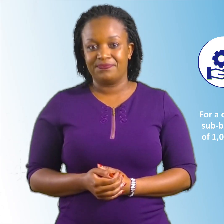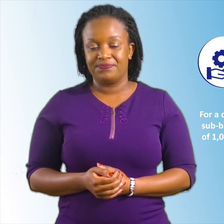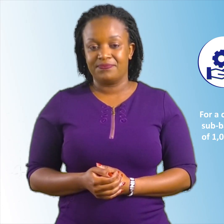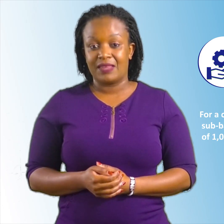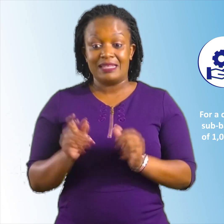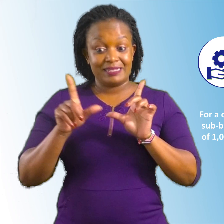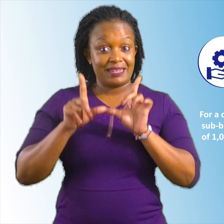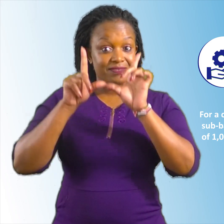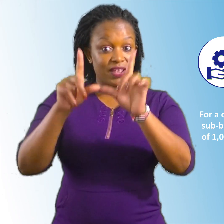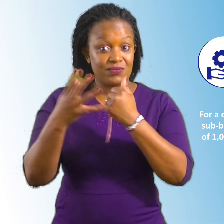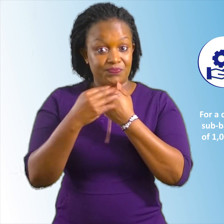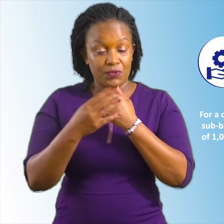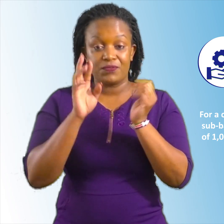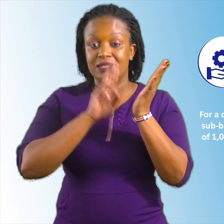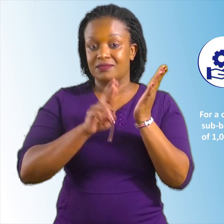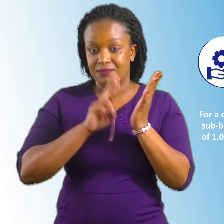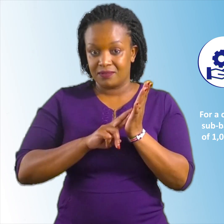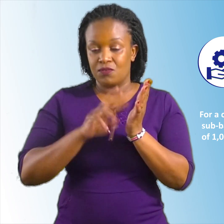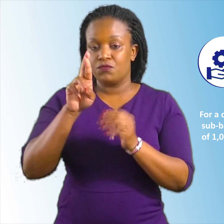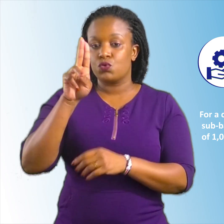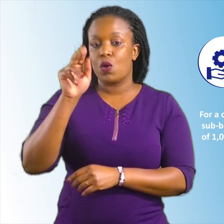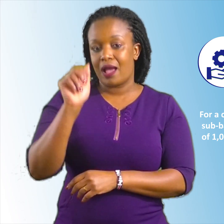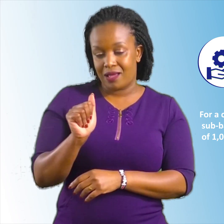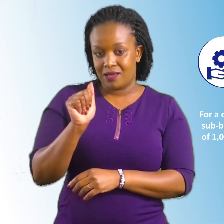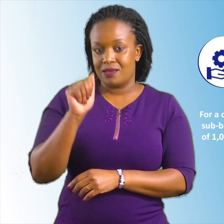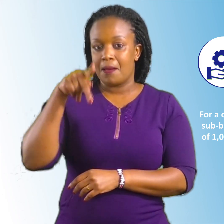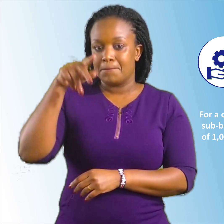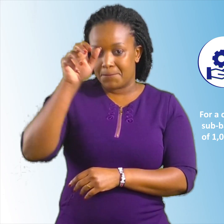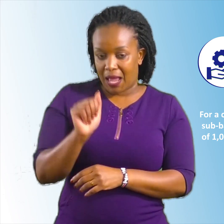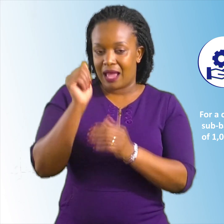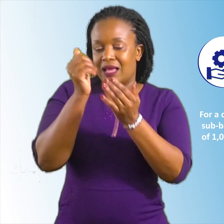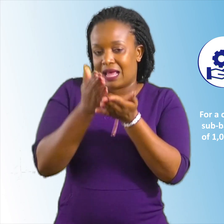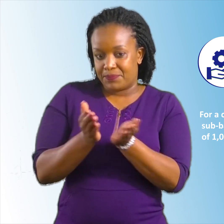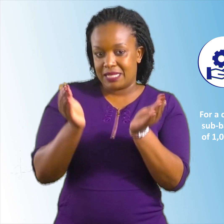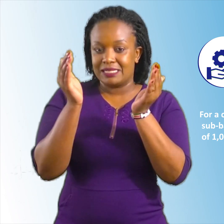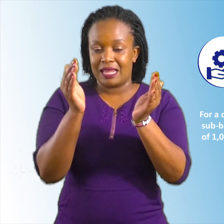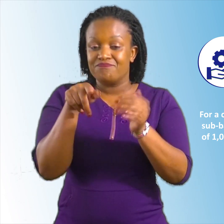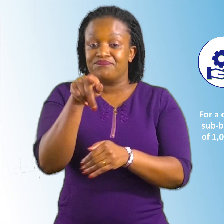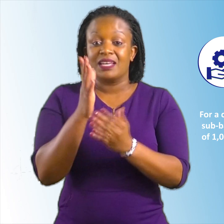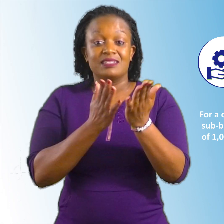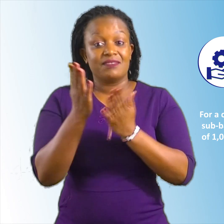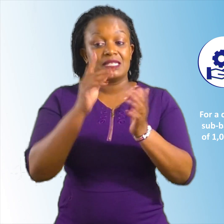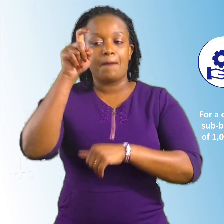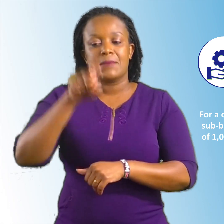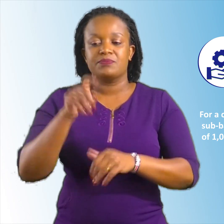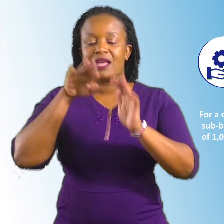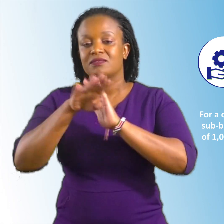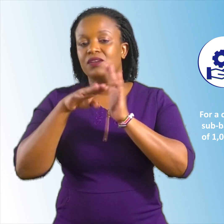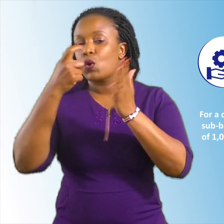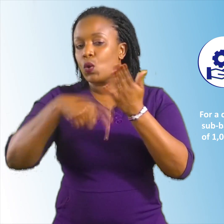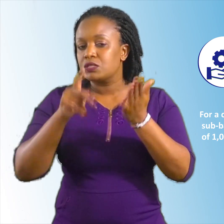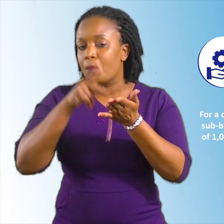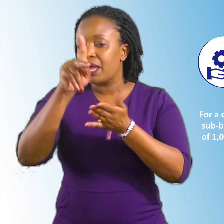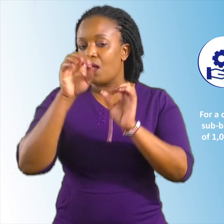For a certified copy of the Register of the RUAs per sub-basin, this service can be accessed at a cost